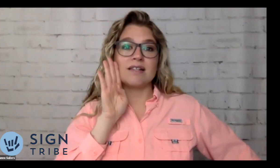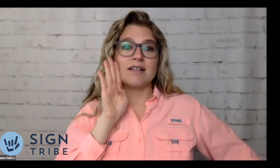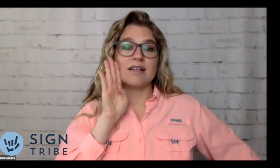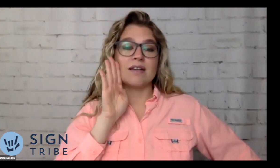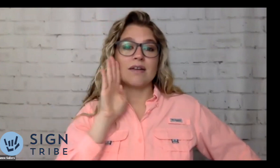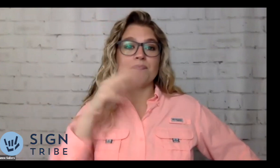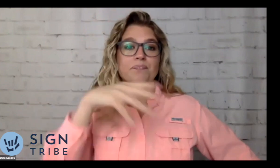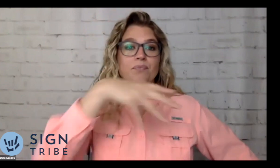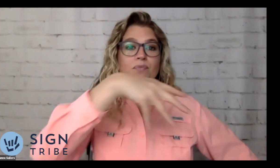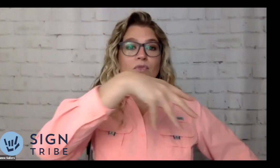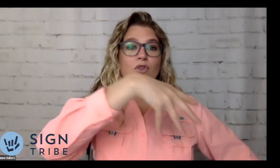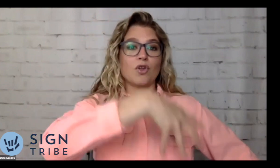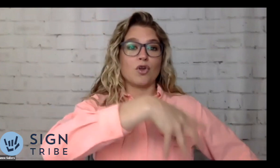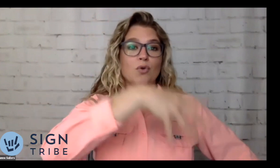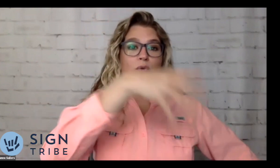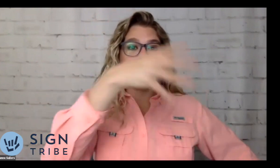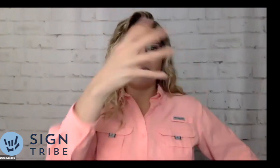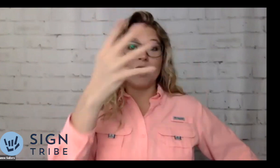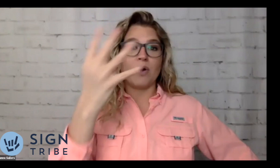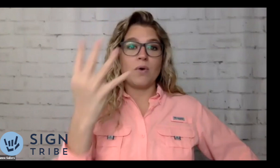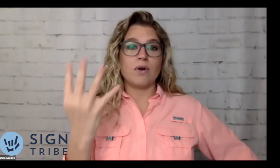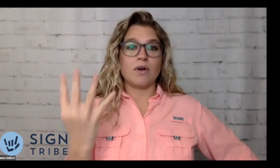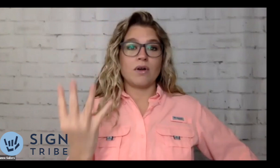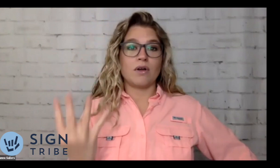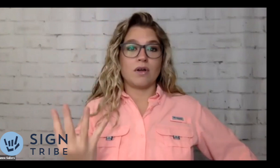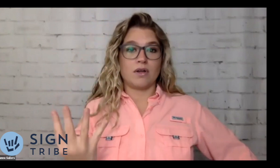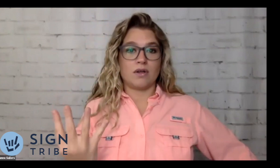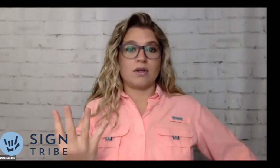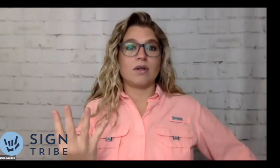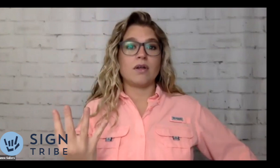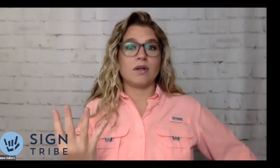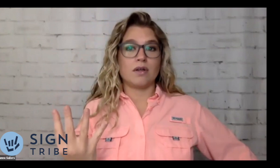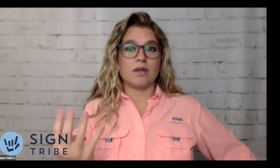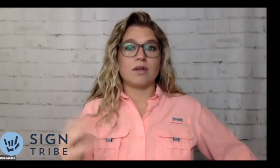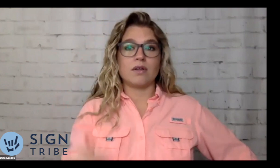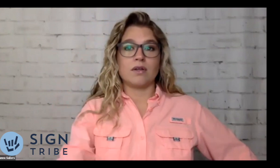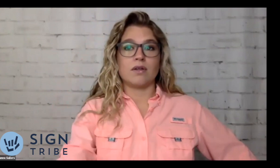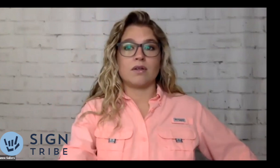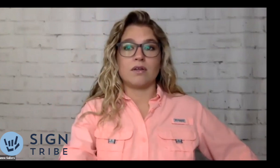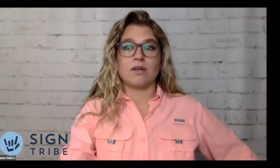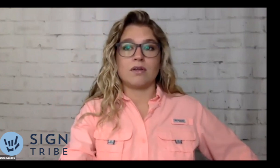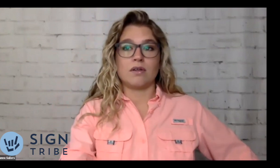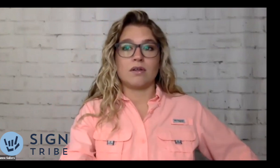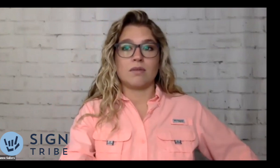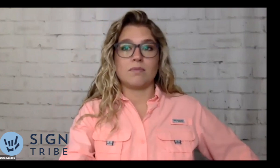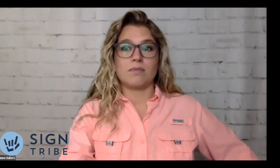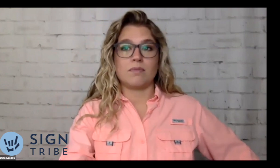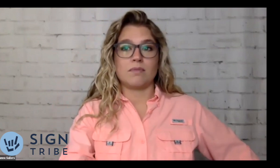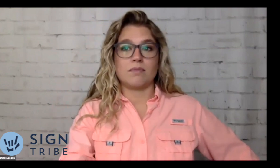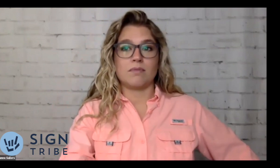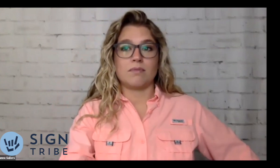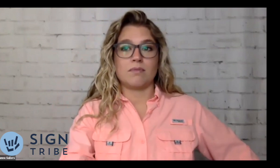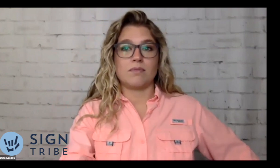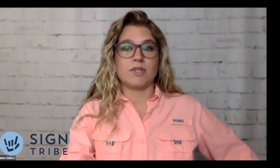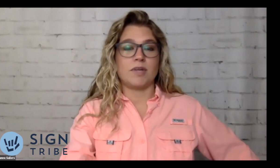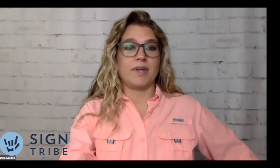Rainbow. Sorry about that.